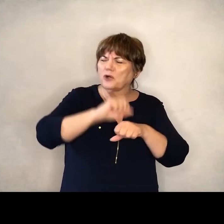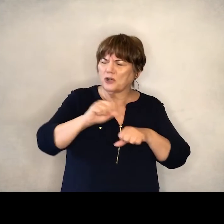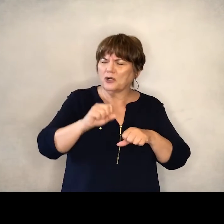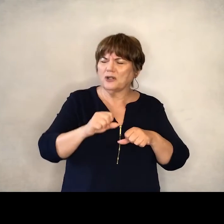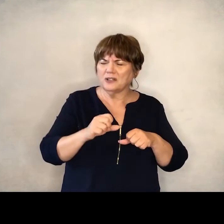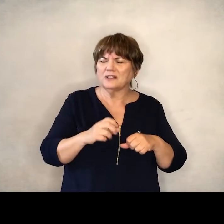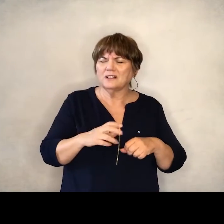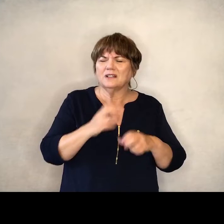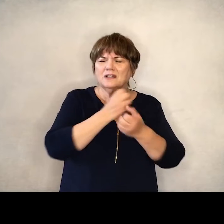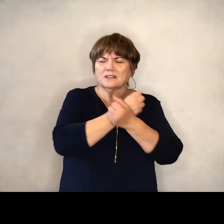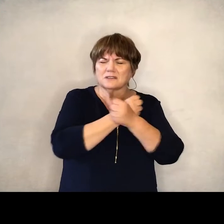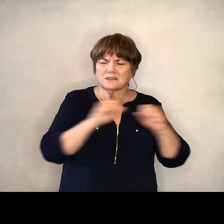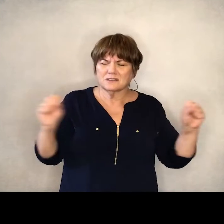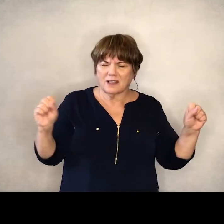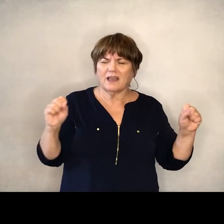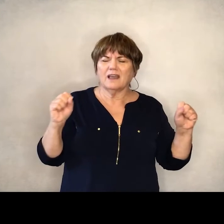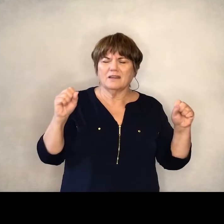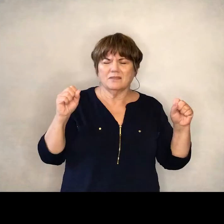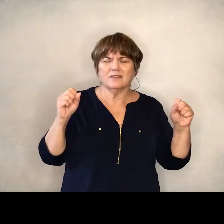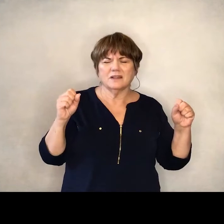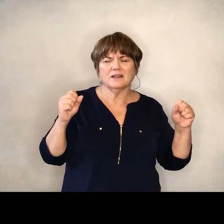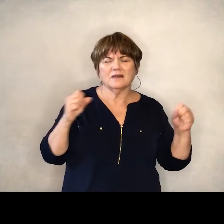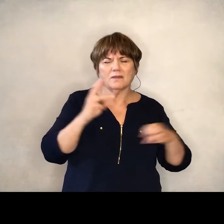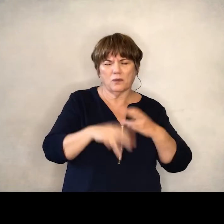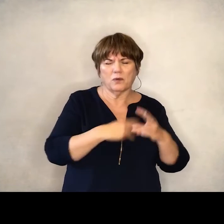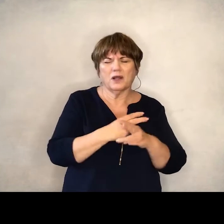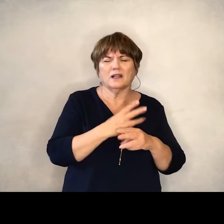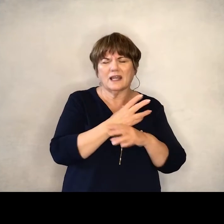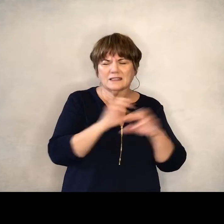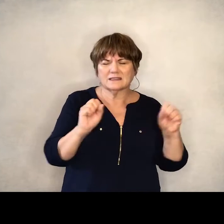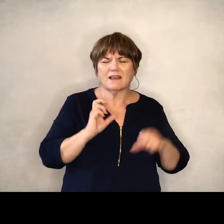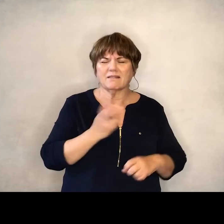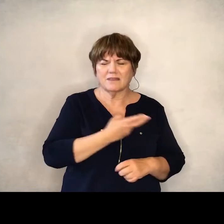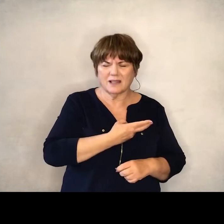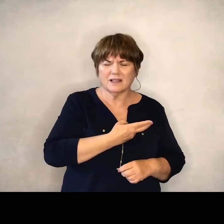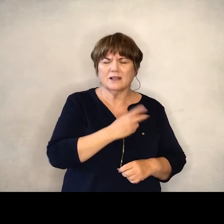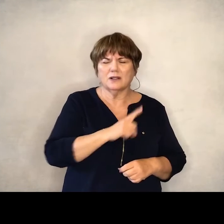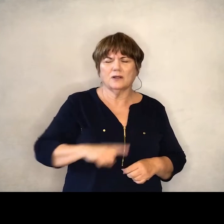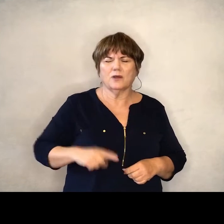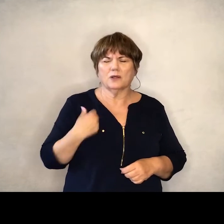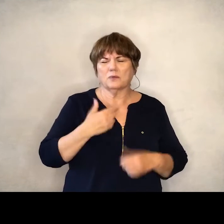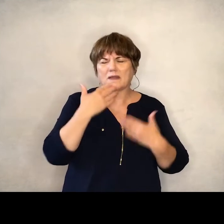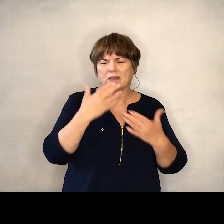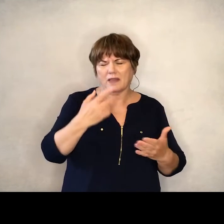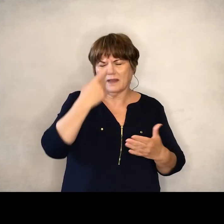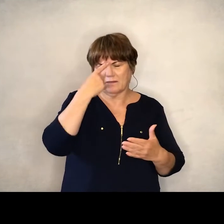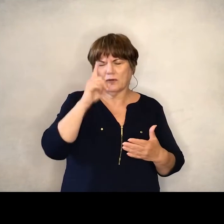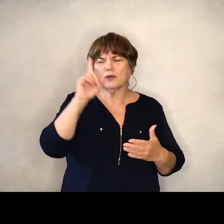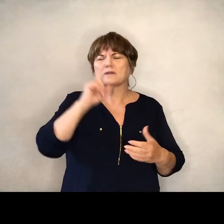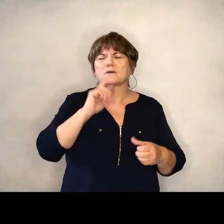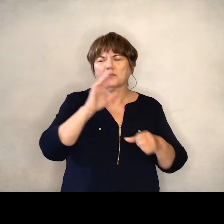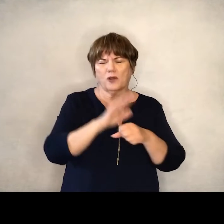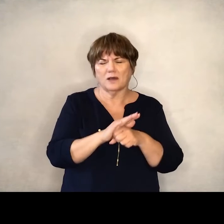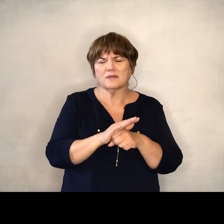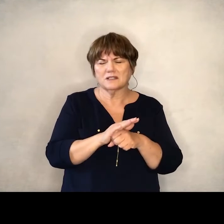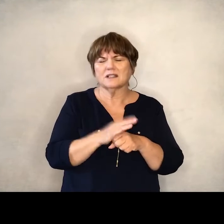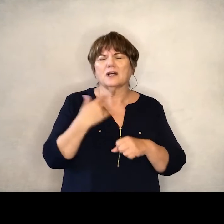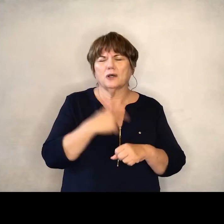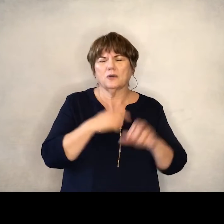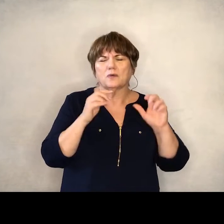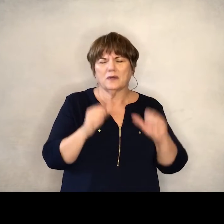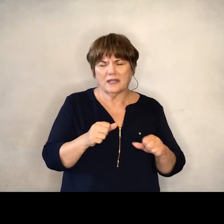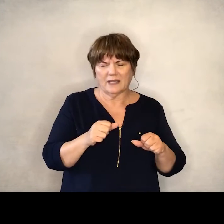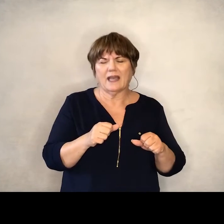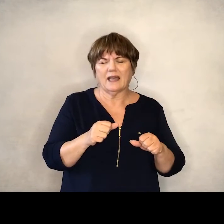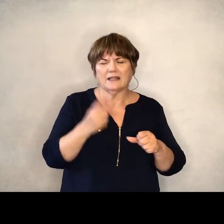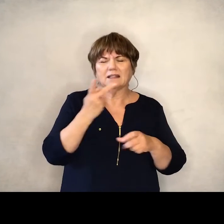of this world and us. And Lord, we thank you for that great promise that we can hold on to,